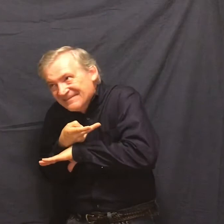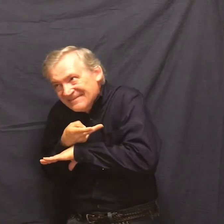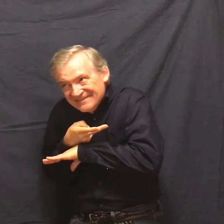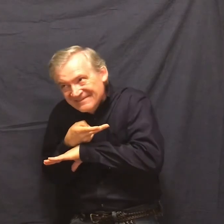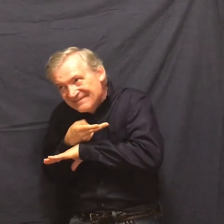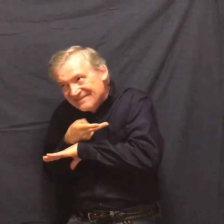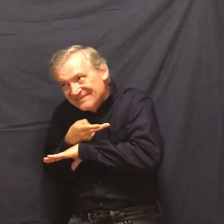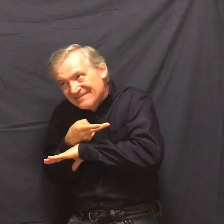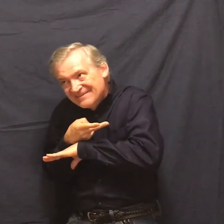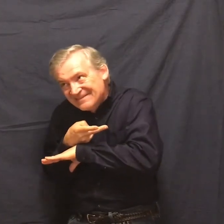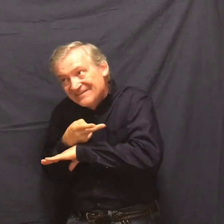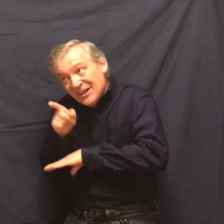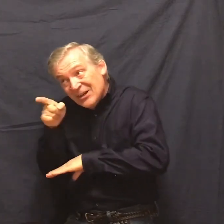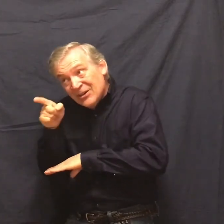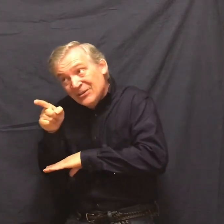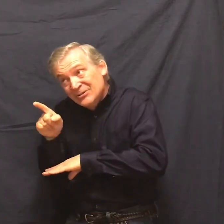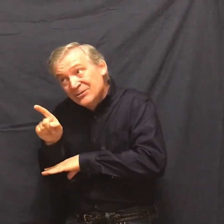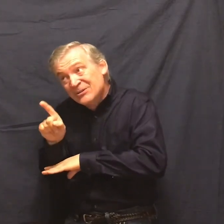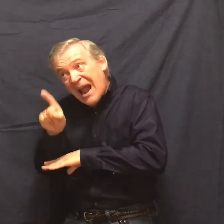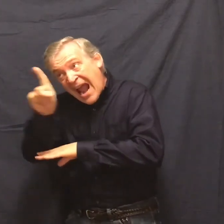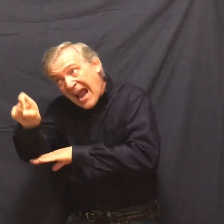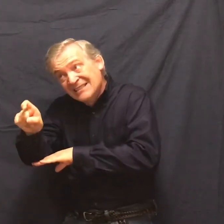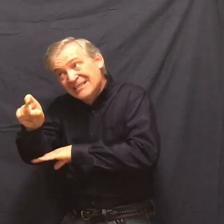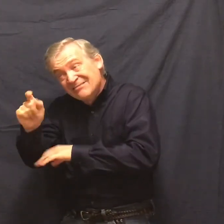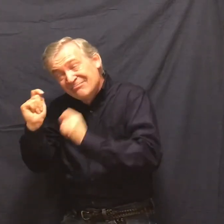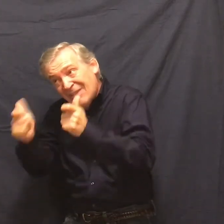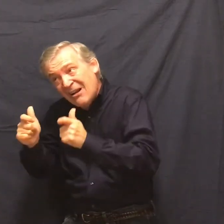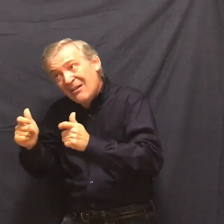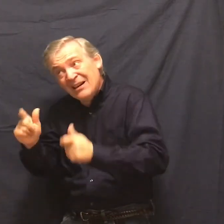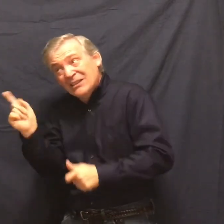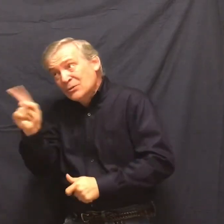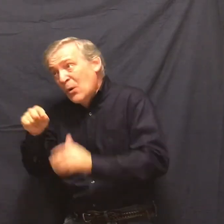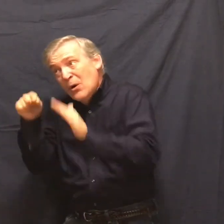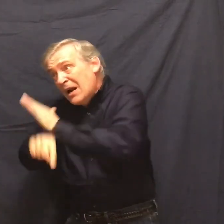"You ask him right away, George, so we won't kill no more of 'em."